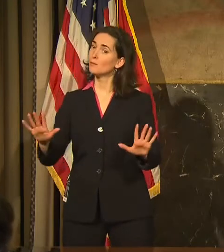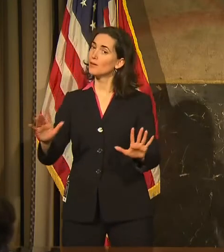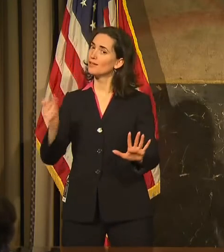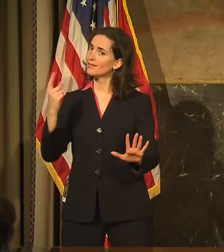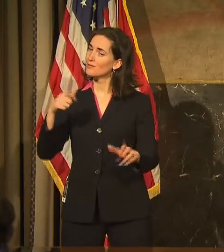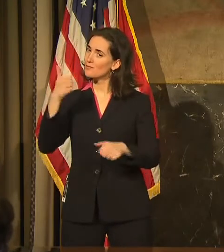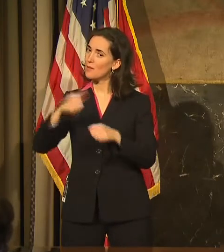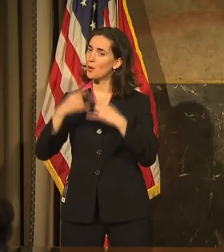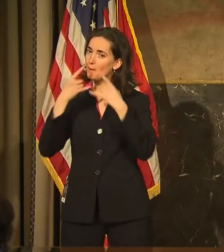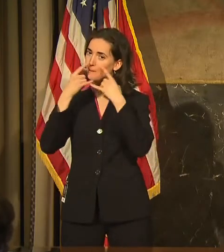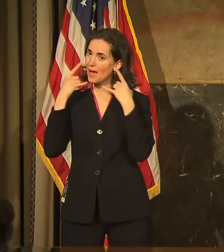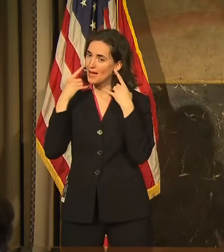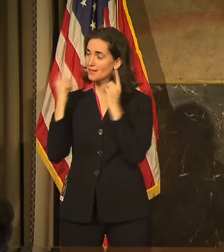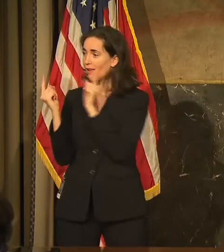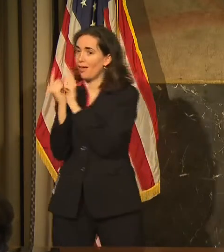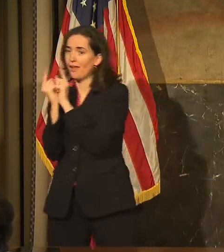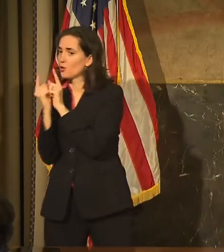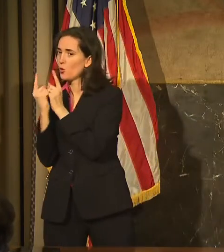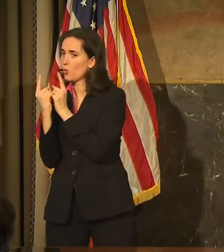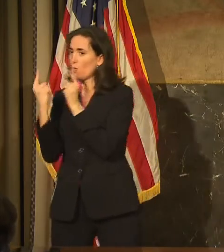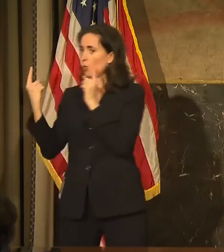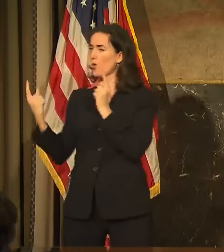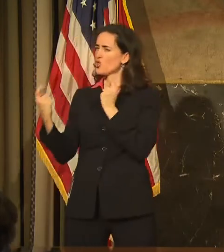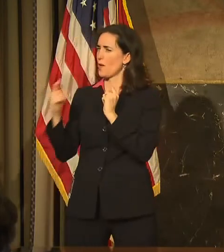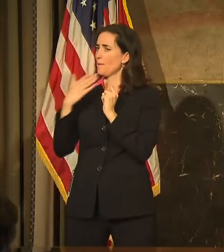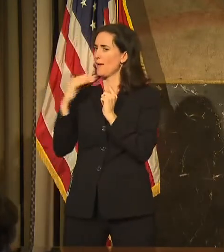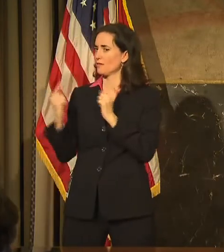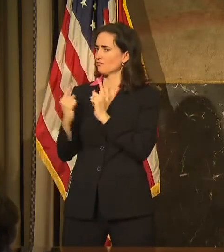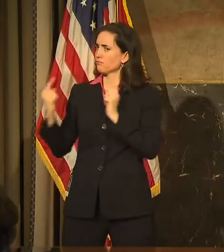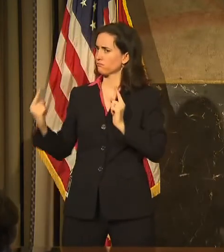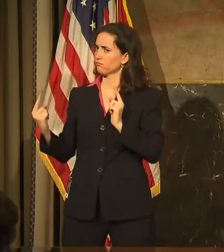and staying physically distant as best you can.